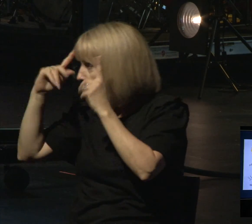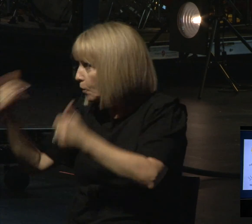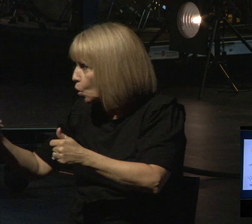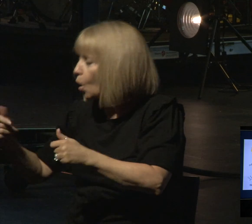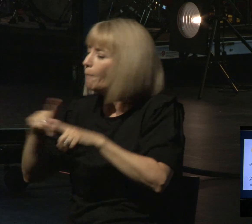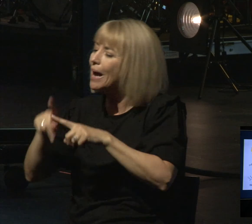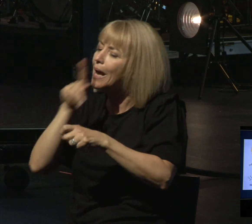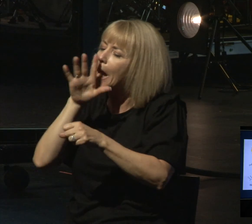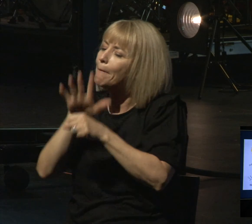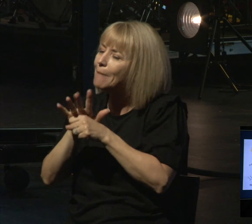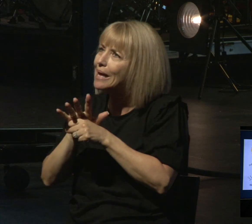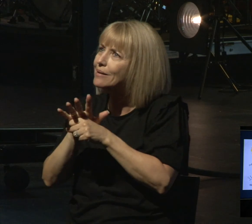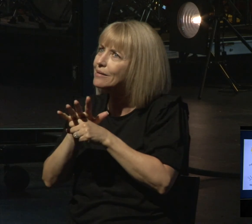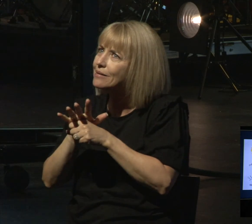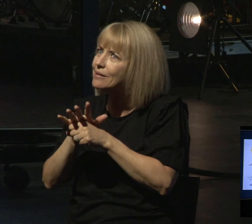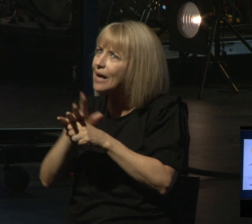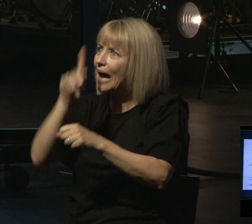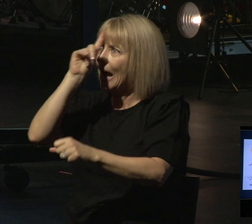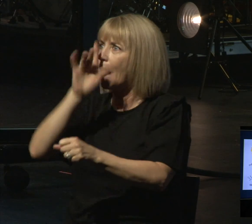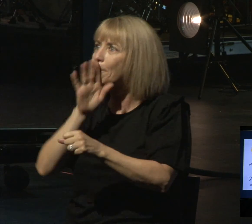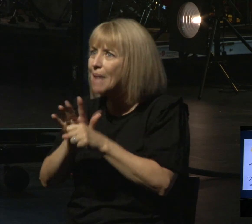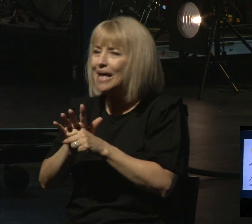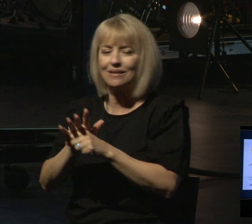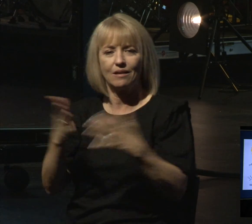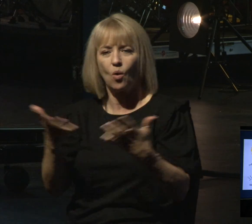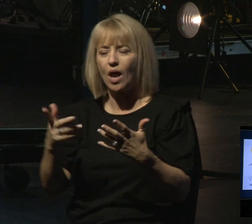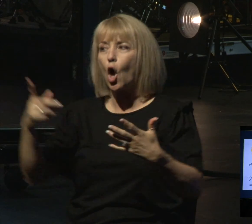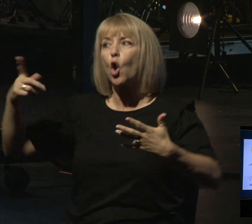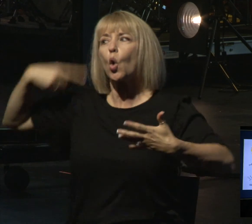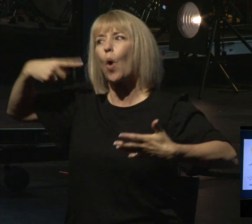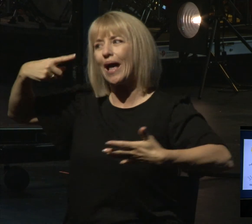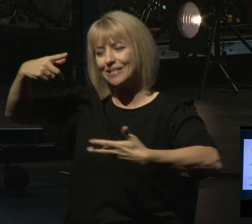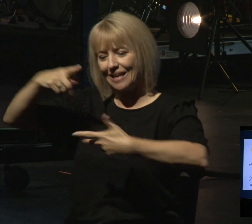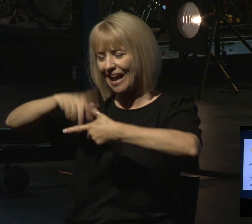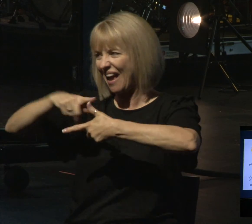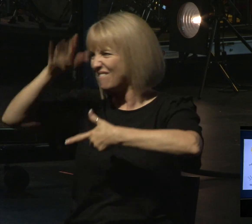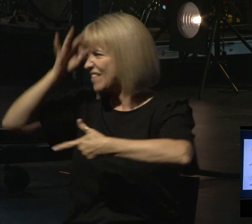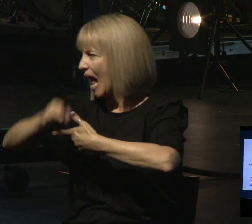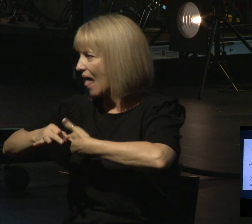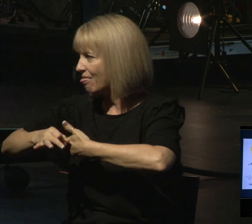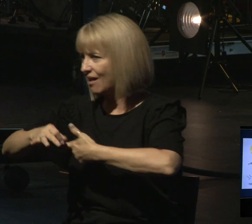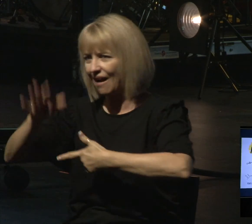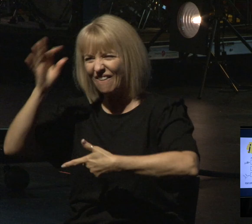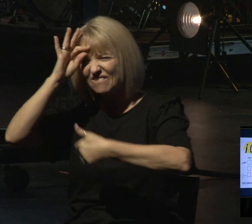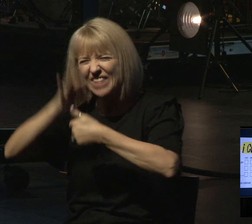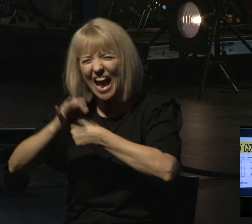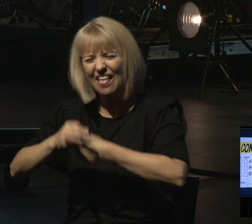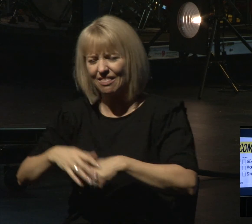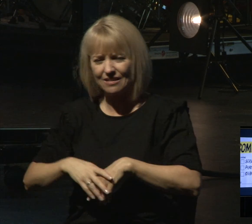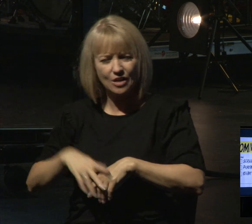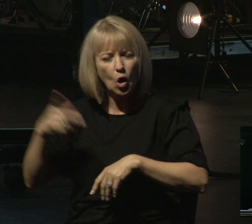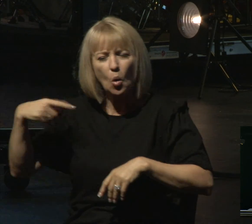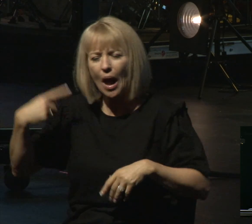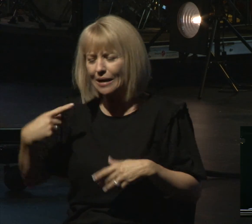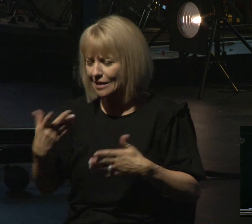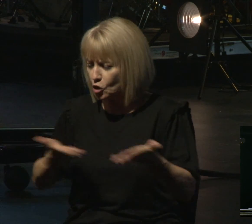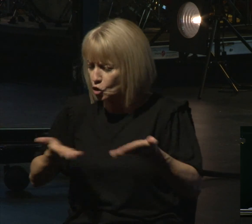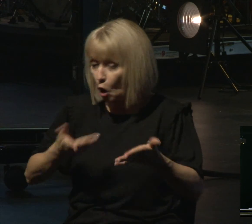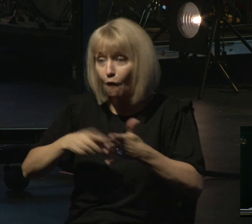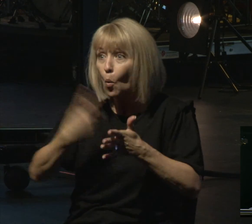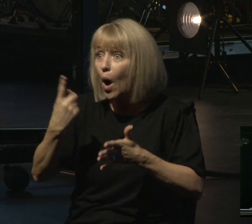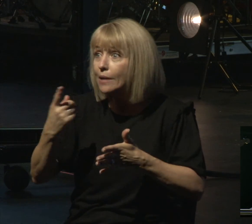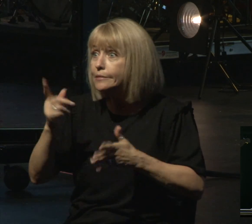commit to having a crazy faith, a faith that's not typical, a faith that doesn't just serve once, pray once, and give